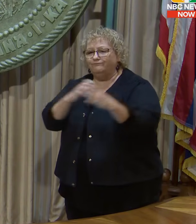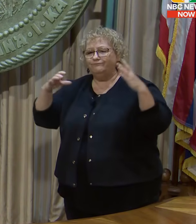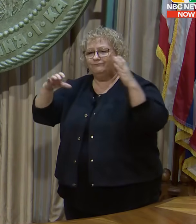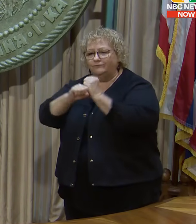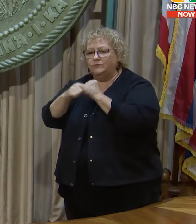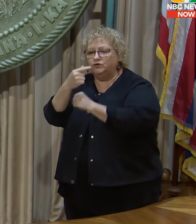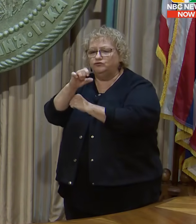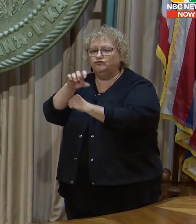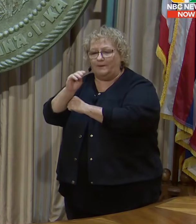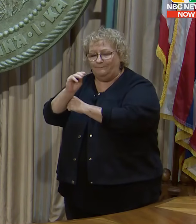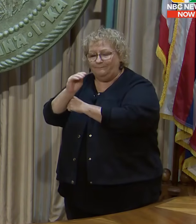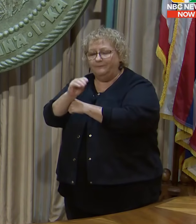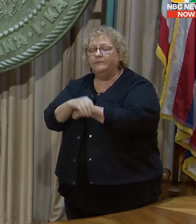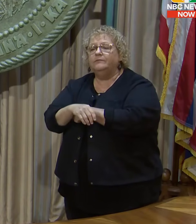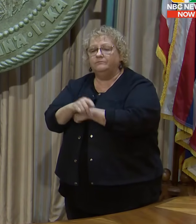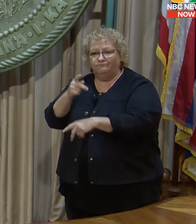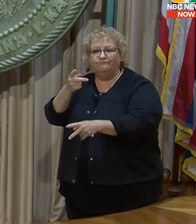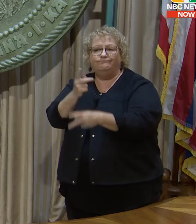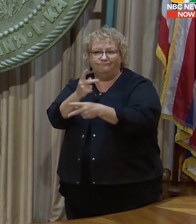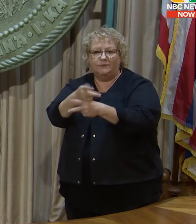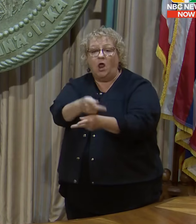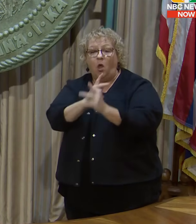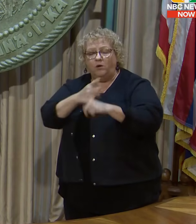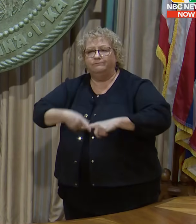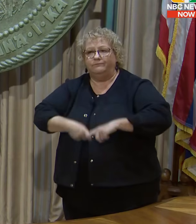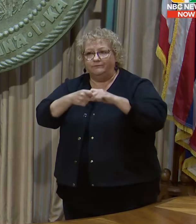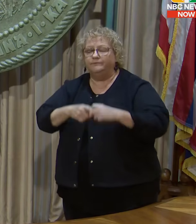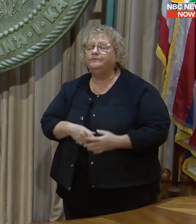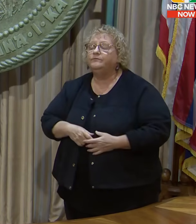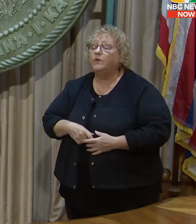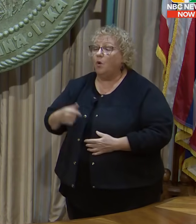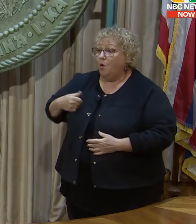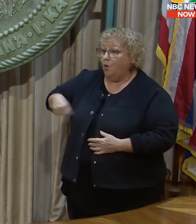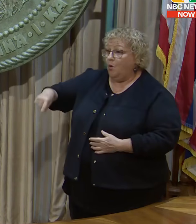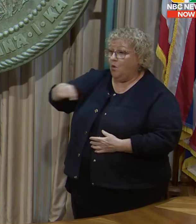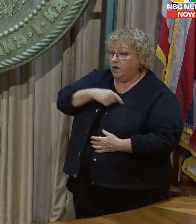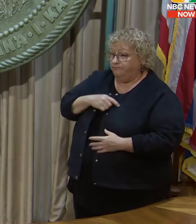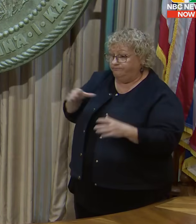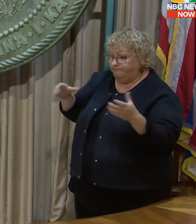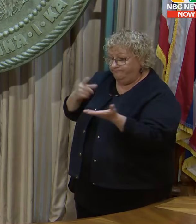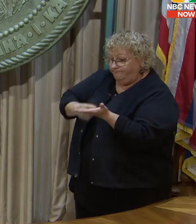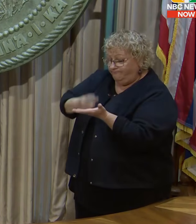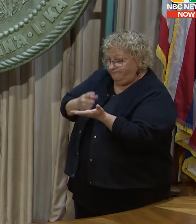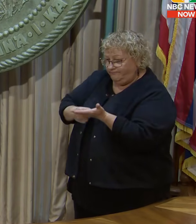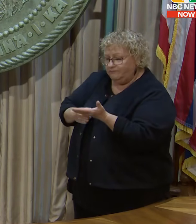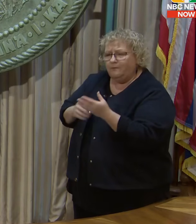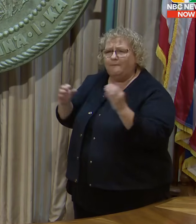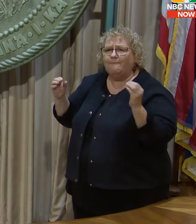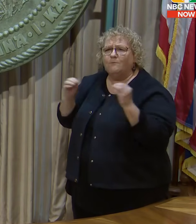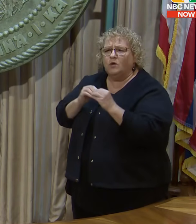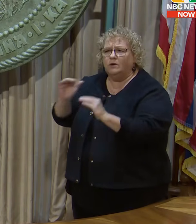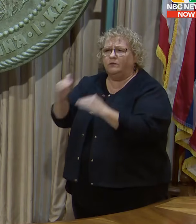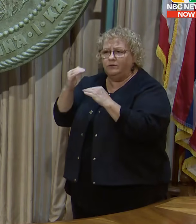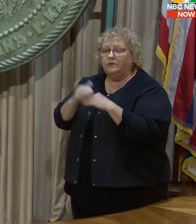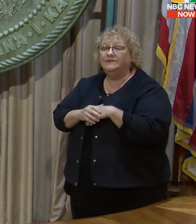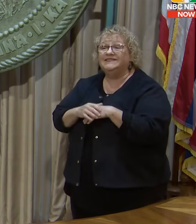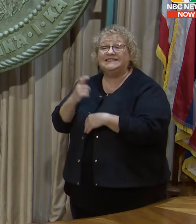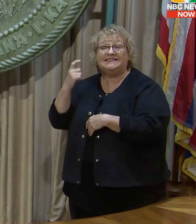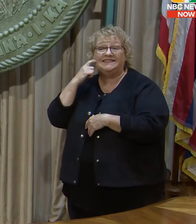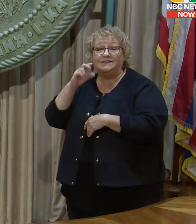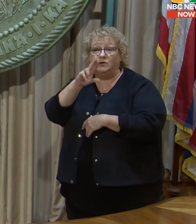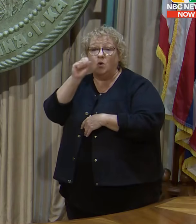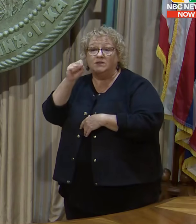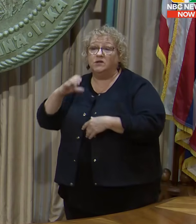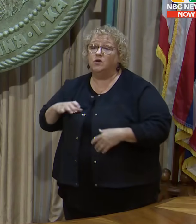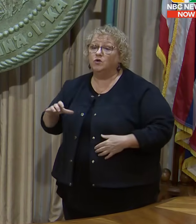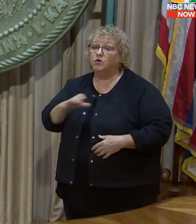been working very closely with our congressional delegation to determine how the $2 trillion stimulus